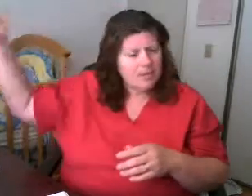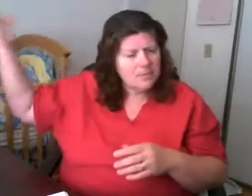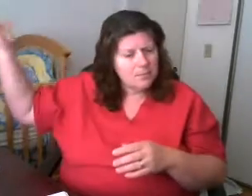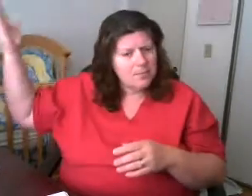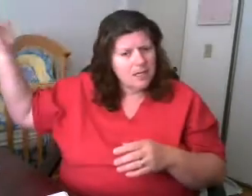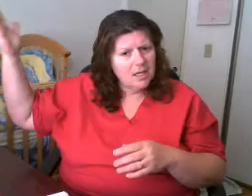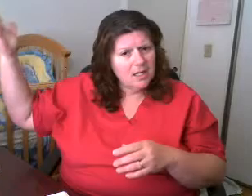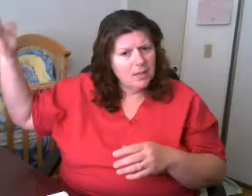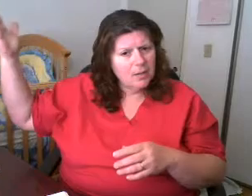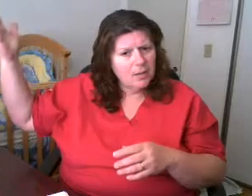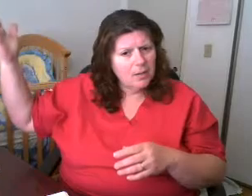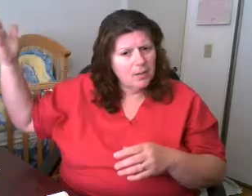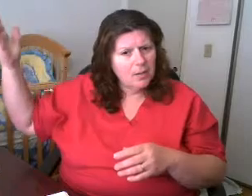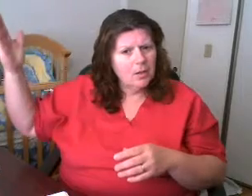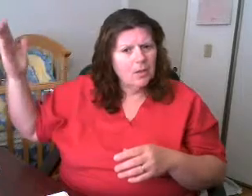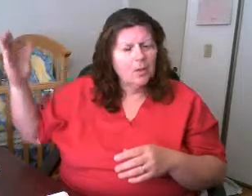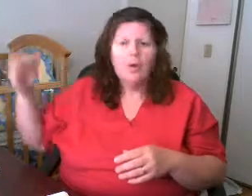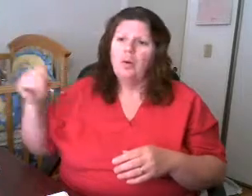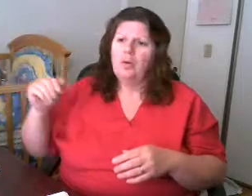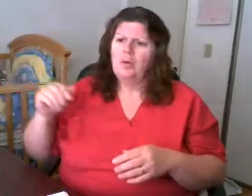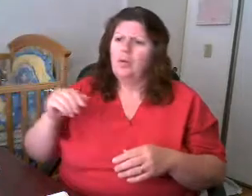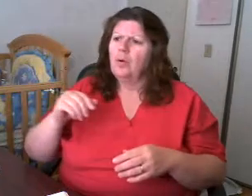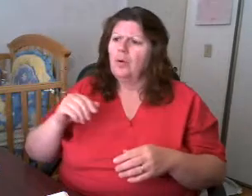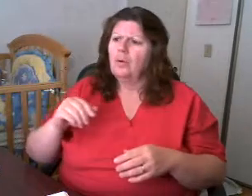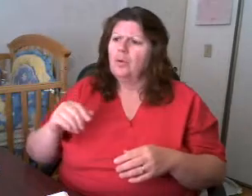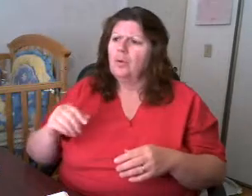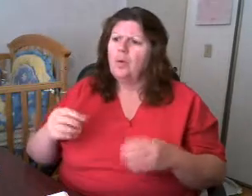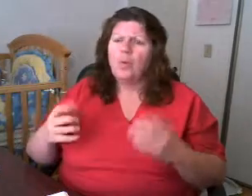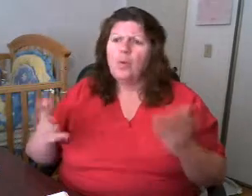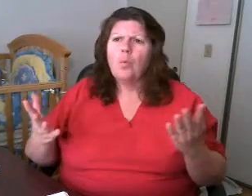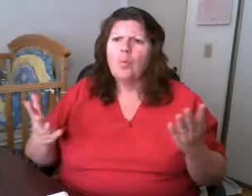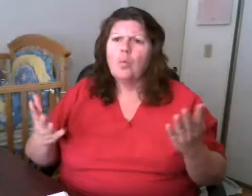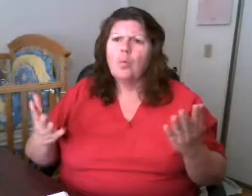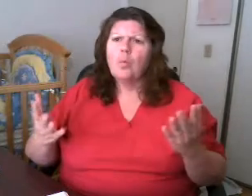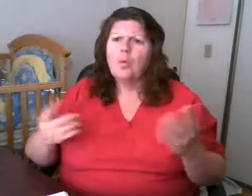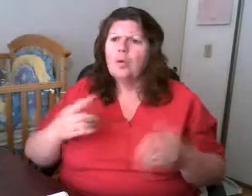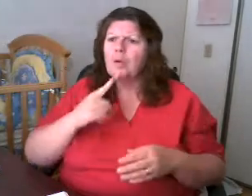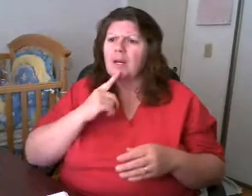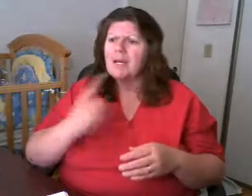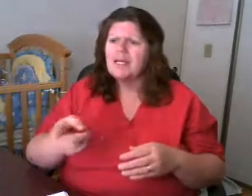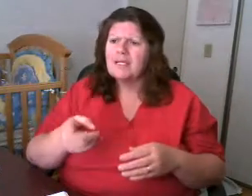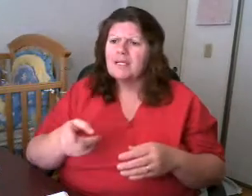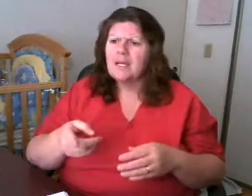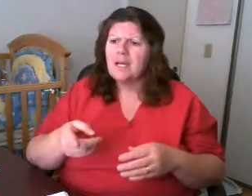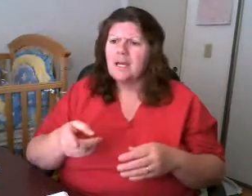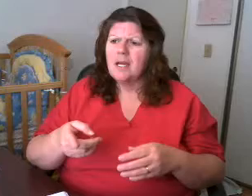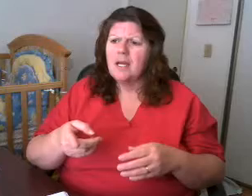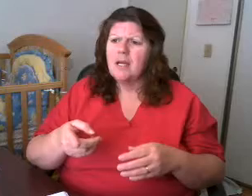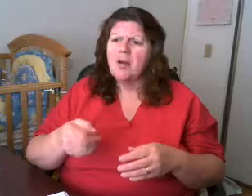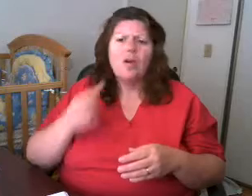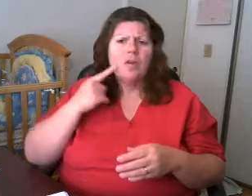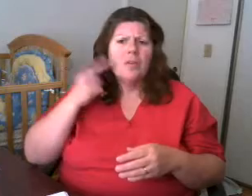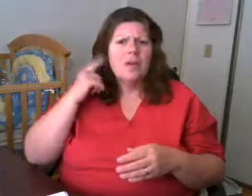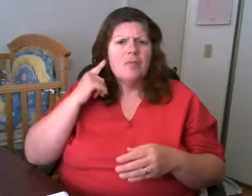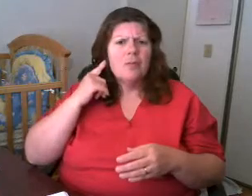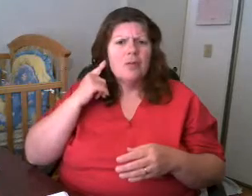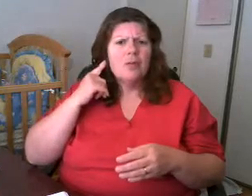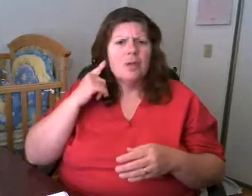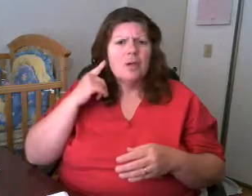are they trying to convey? And as the deaf client, what is their goal for being at that situation? Are they